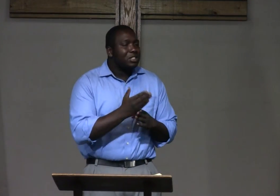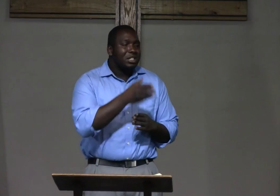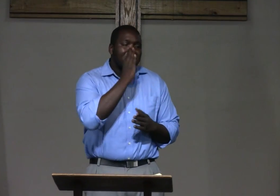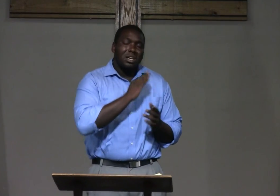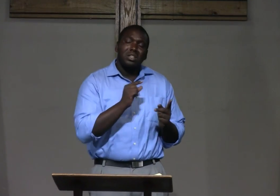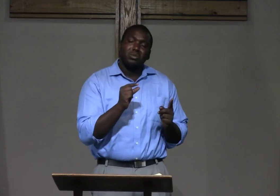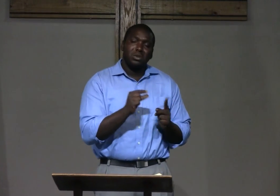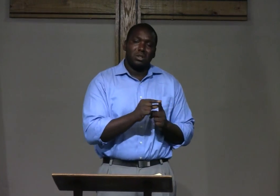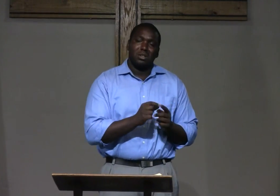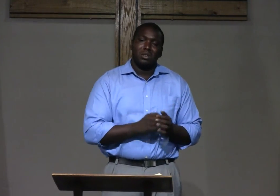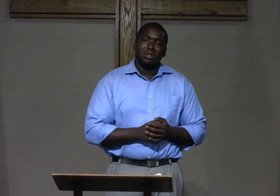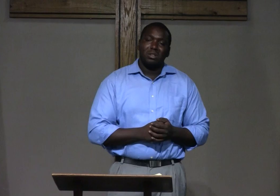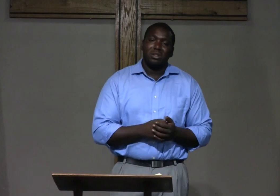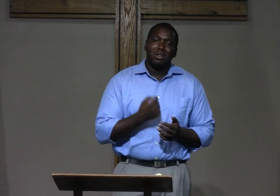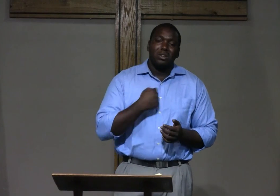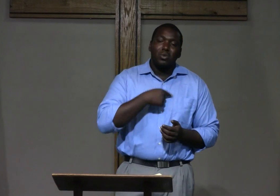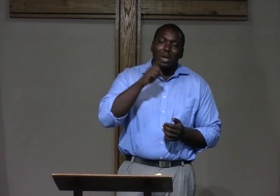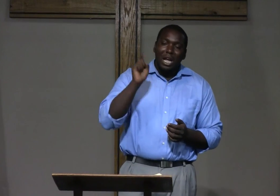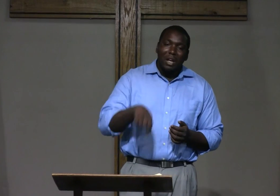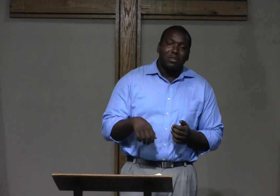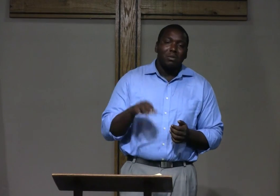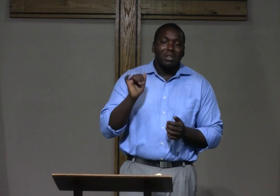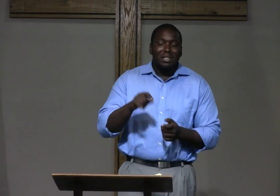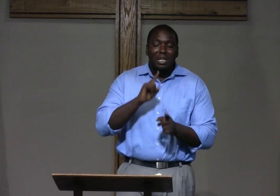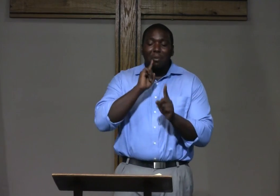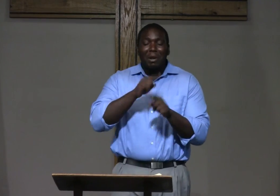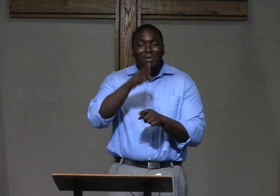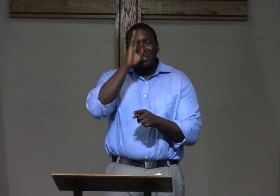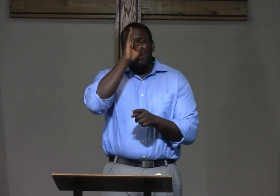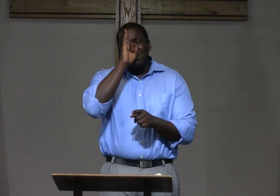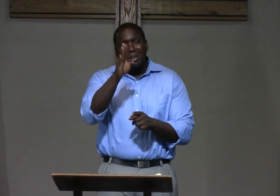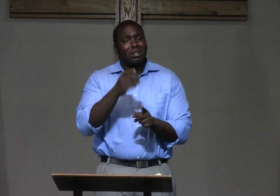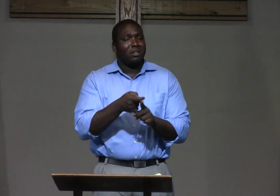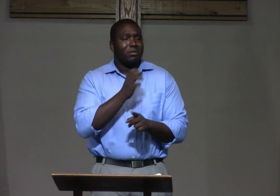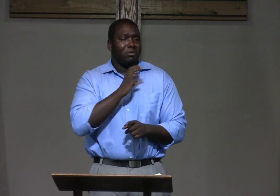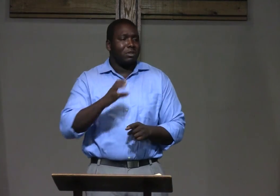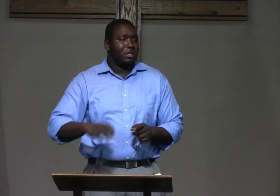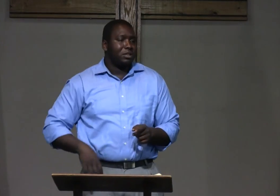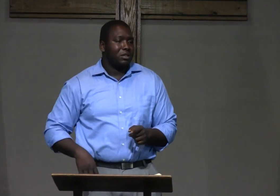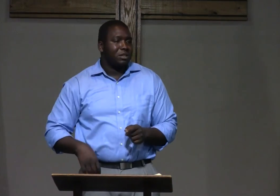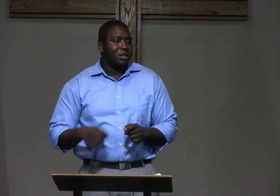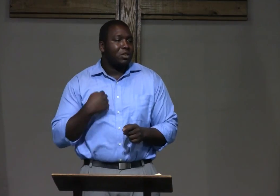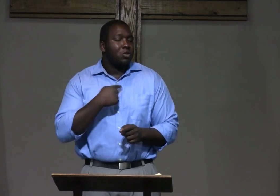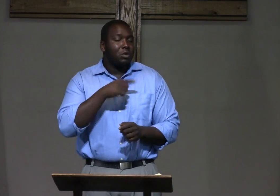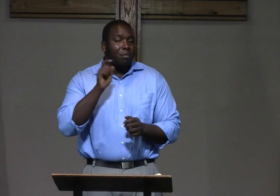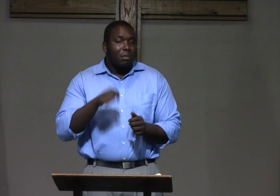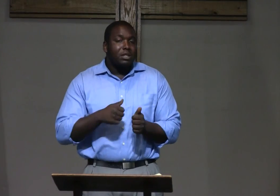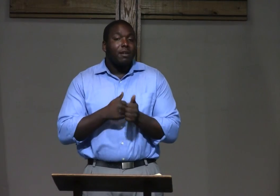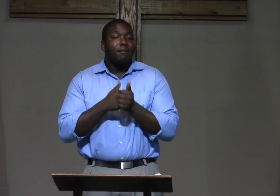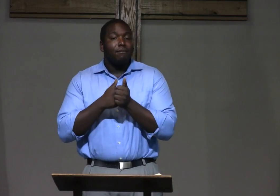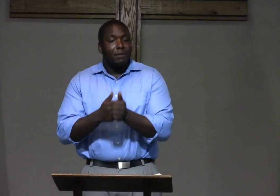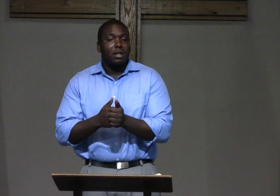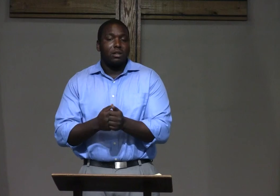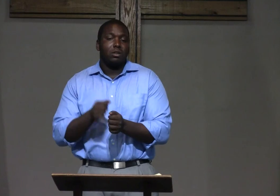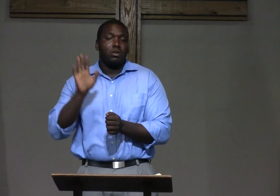If we decide not to share the gospel, we're being so selfish. That's a direct commandment from Jesus Christ